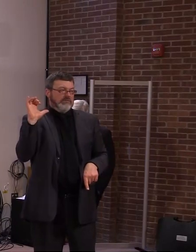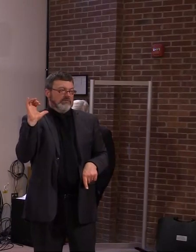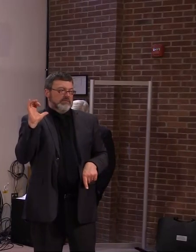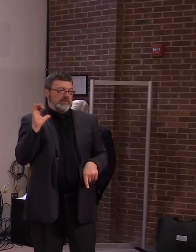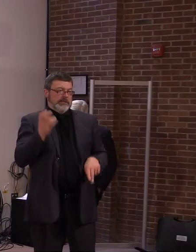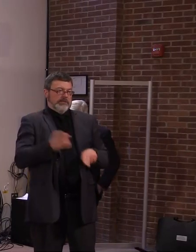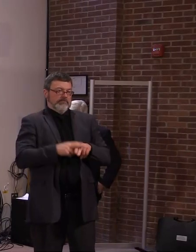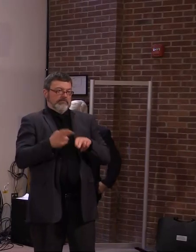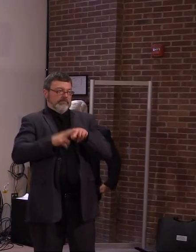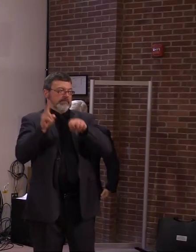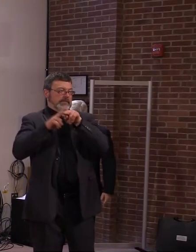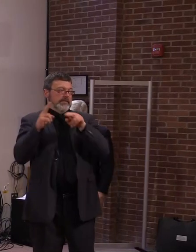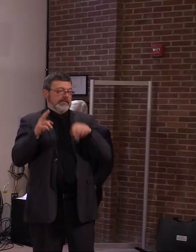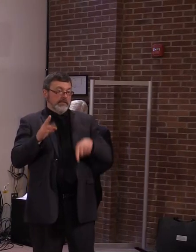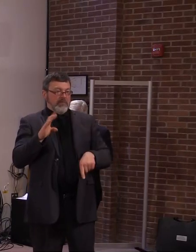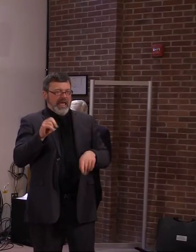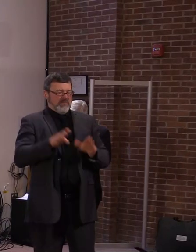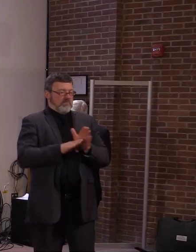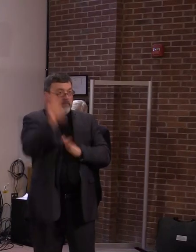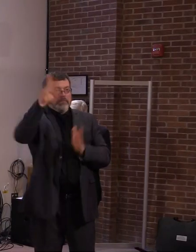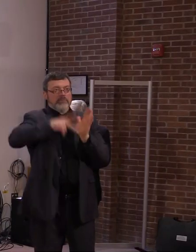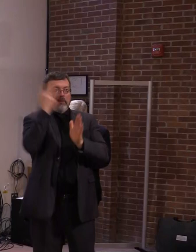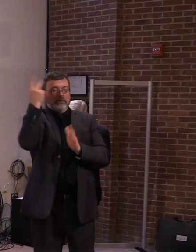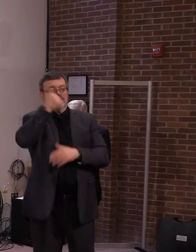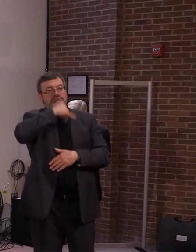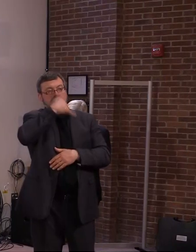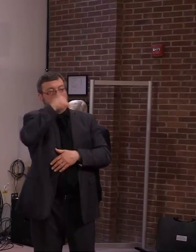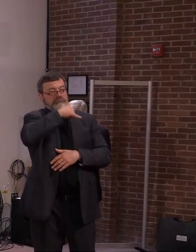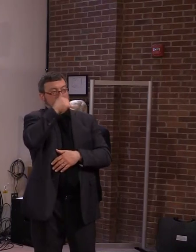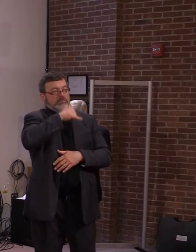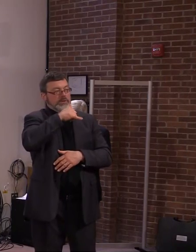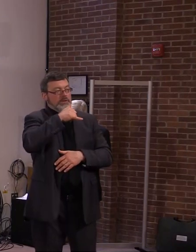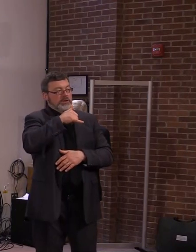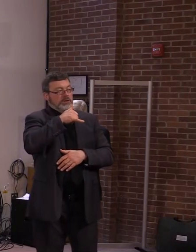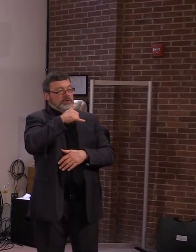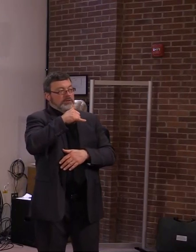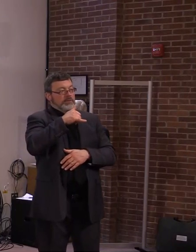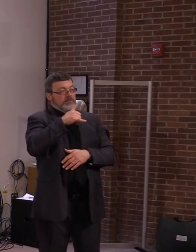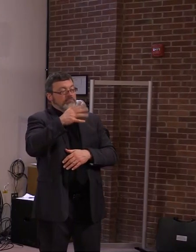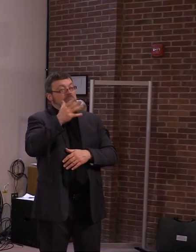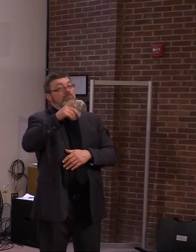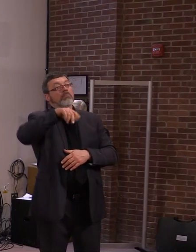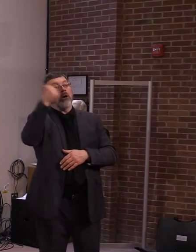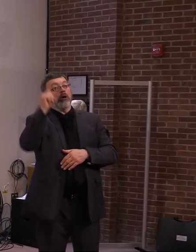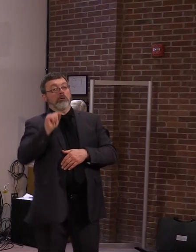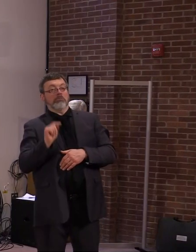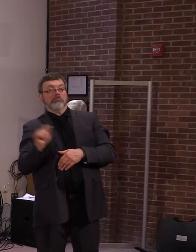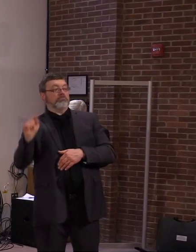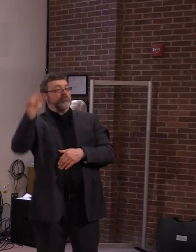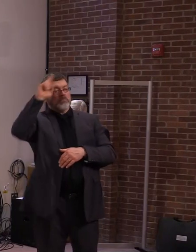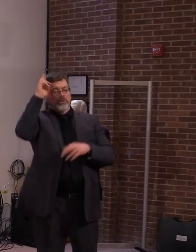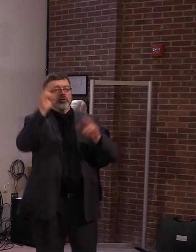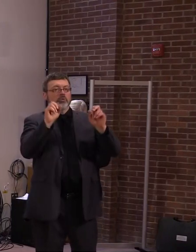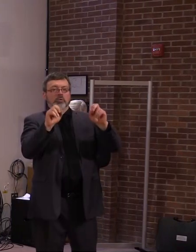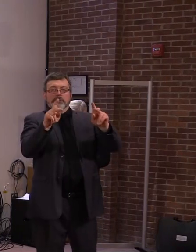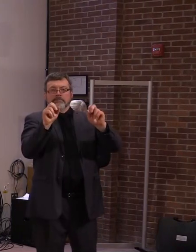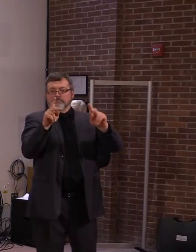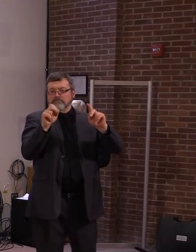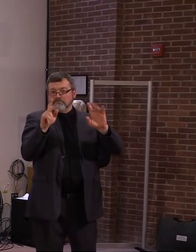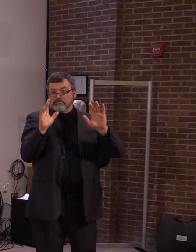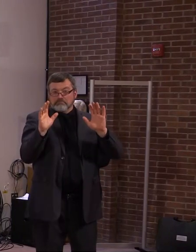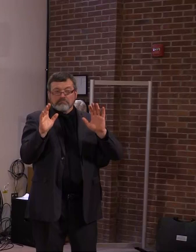problem really exists. When you look at the other hospitals throughout the state, they're okay. We do